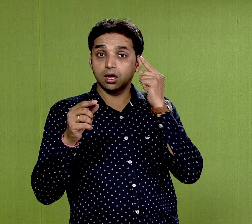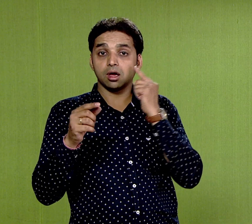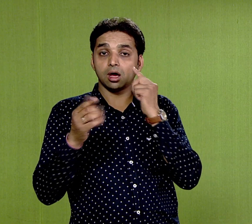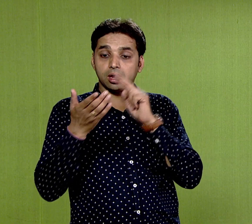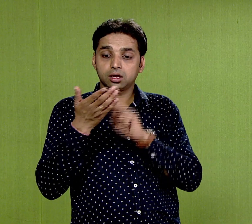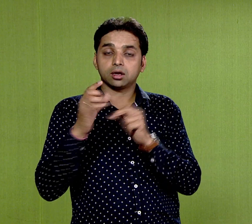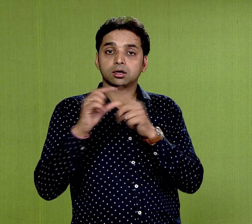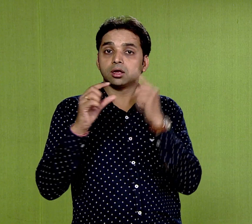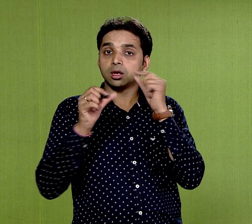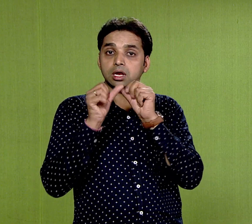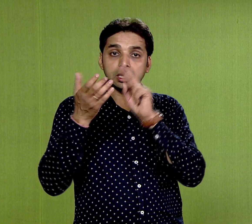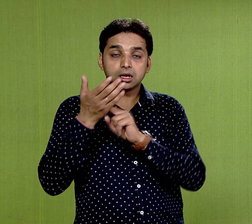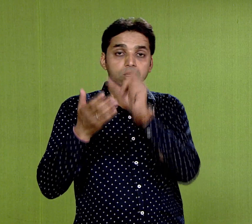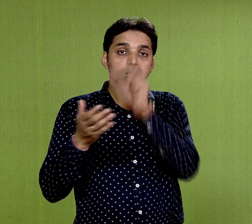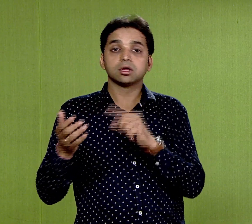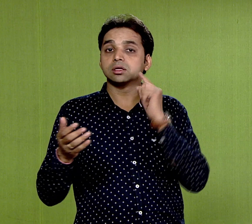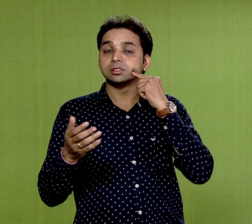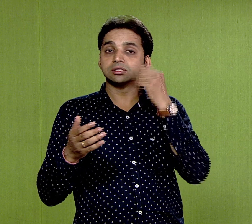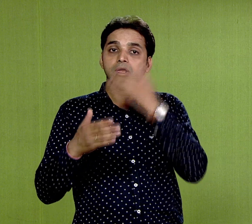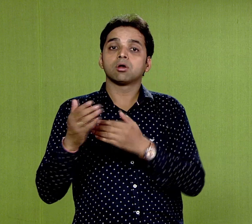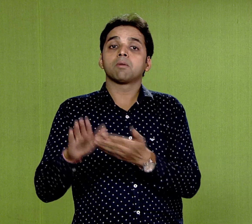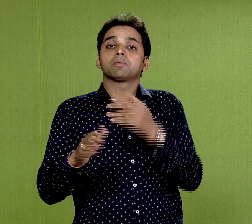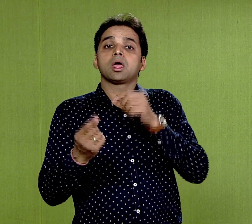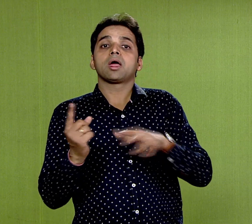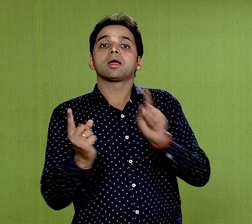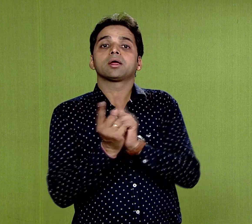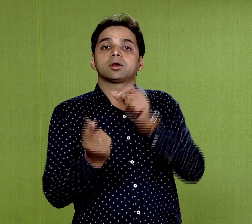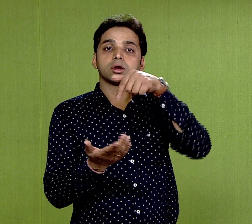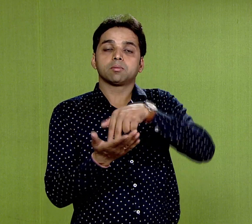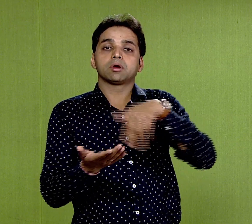and the independent style of Mughal paintings was developed.